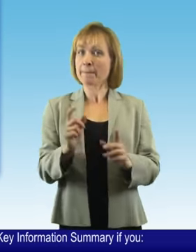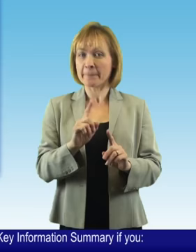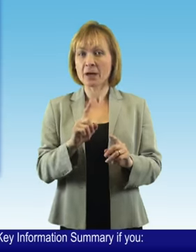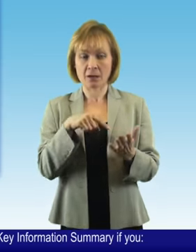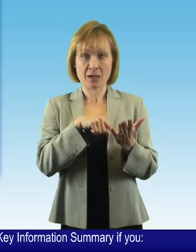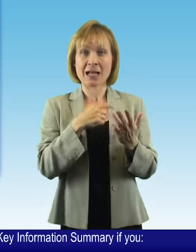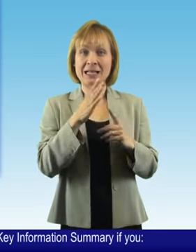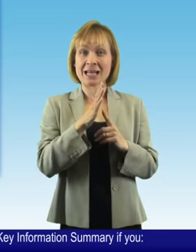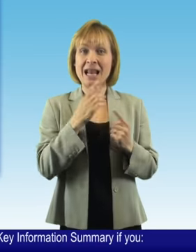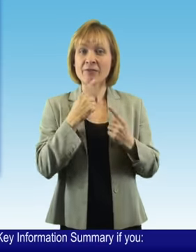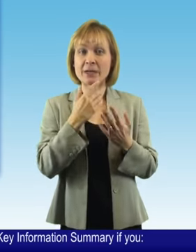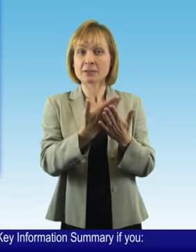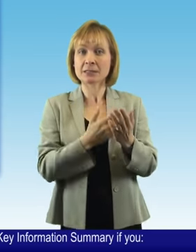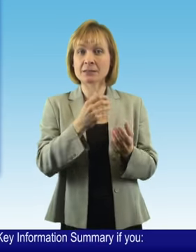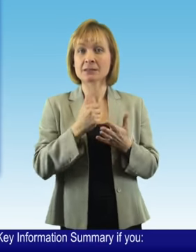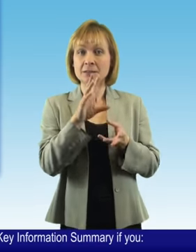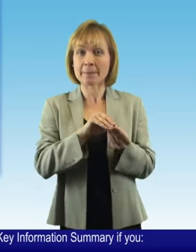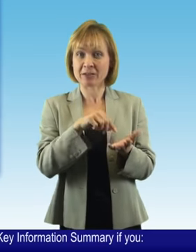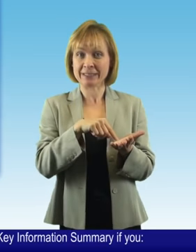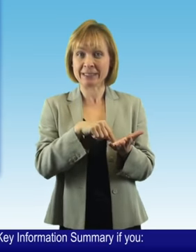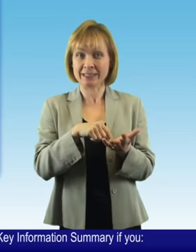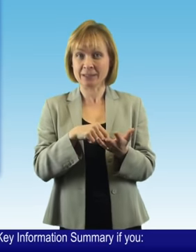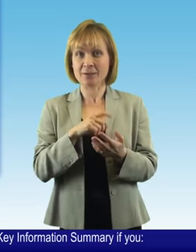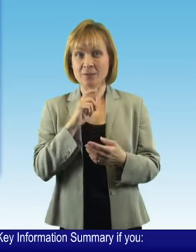You could benefit from a key information summary if you